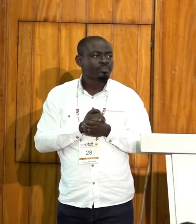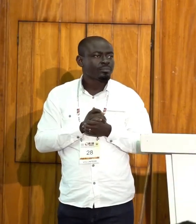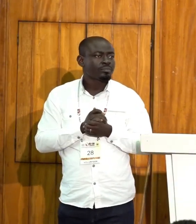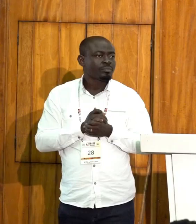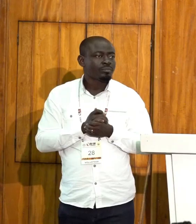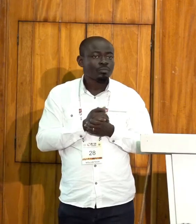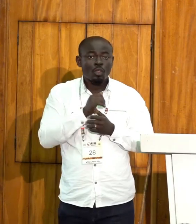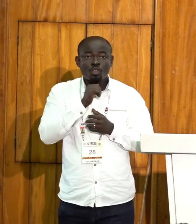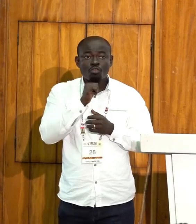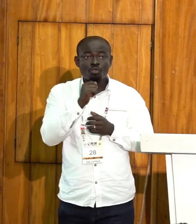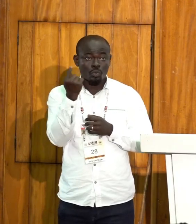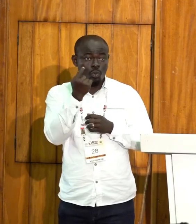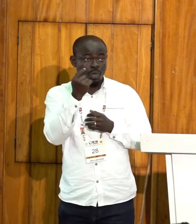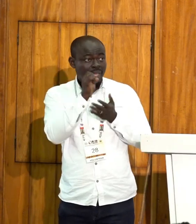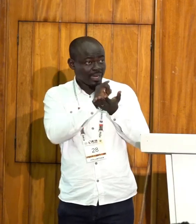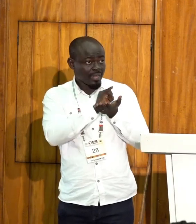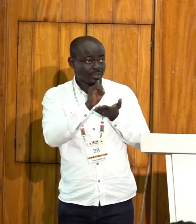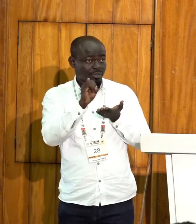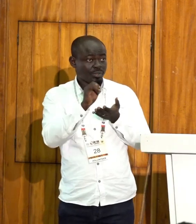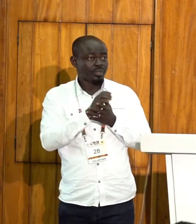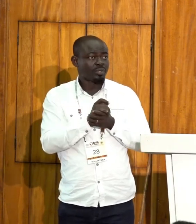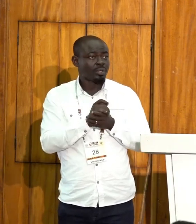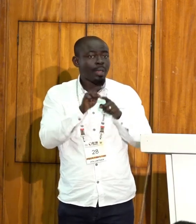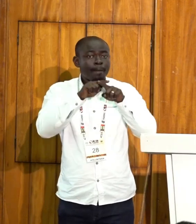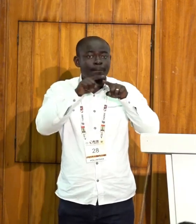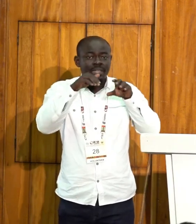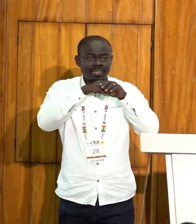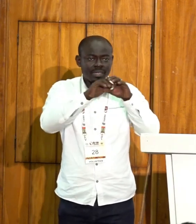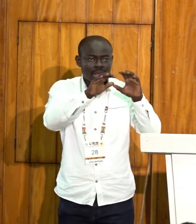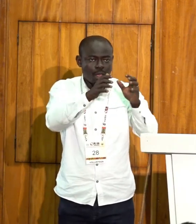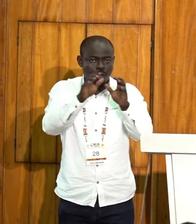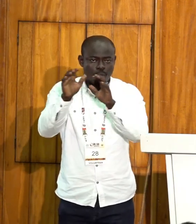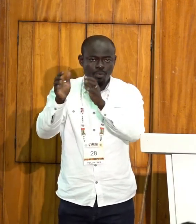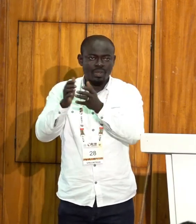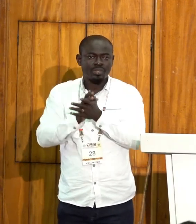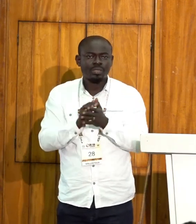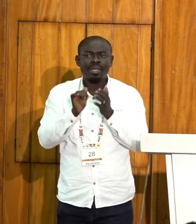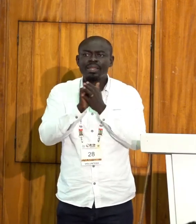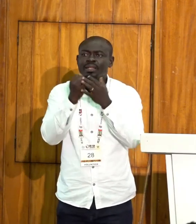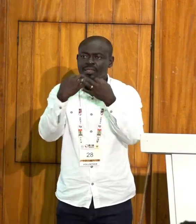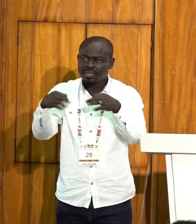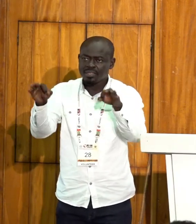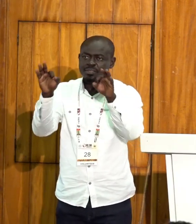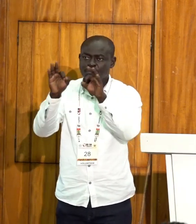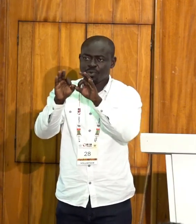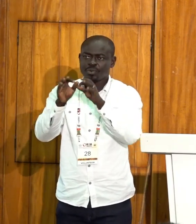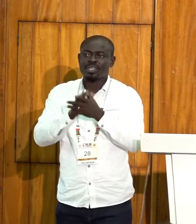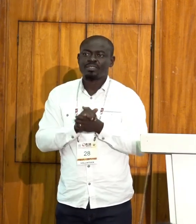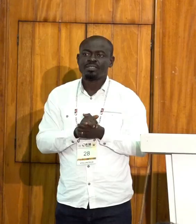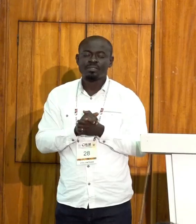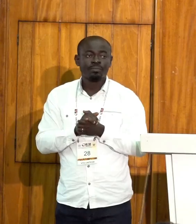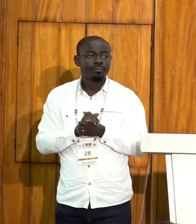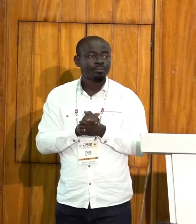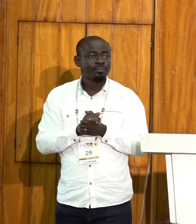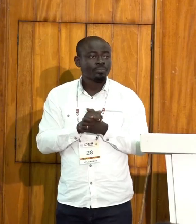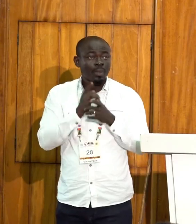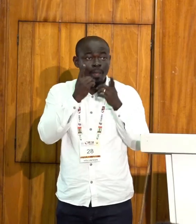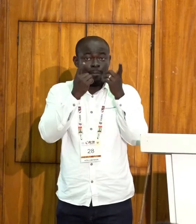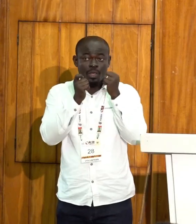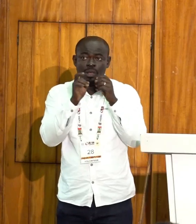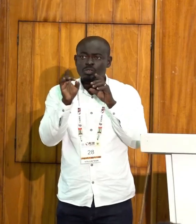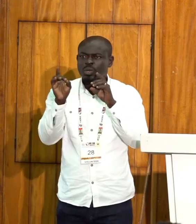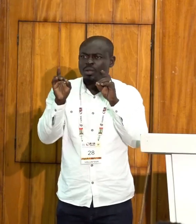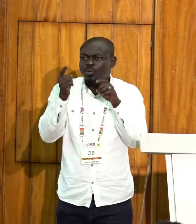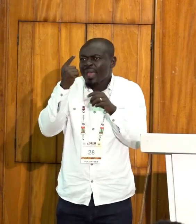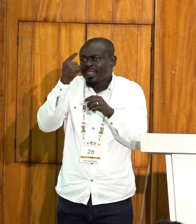Not only in institutions, but also in communities. And that's very important, because you can do and think a lot of